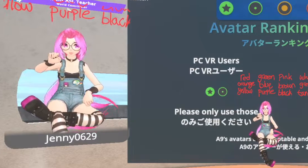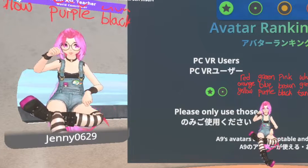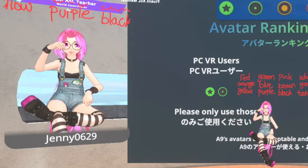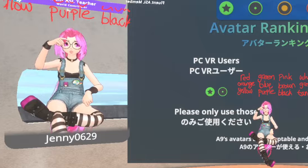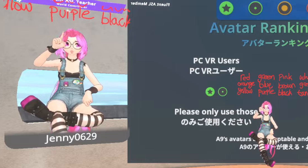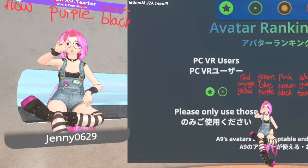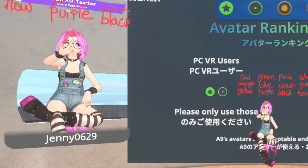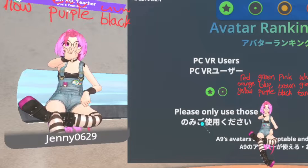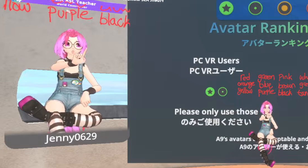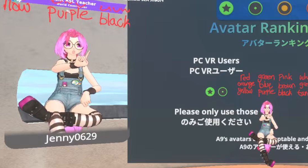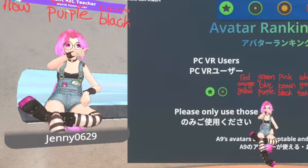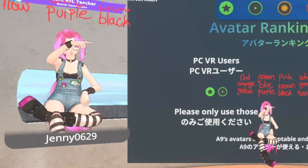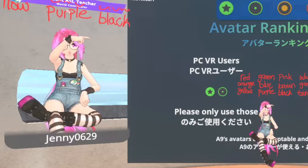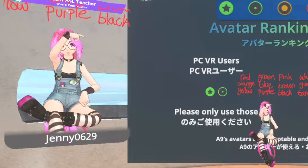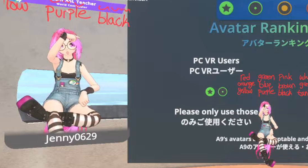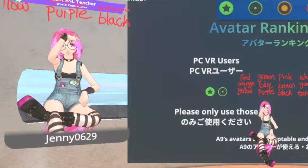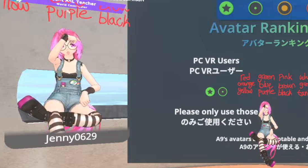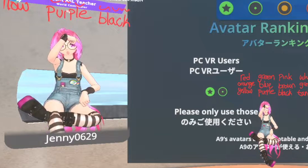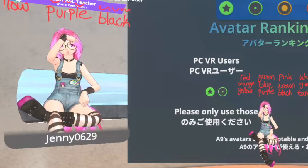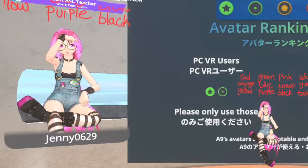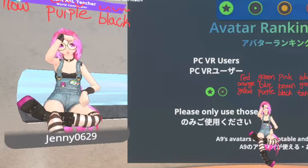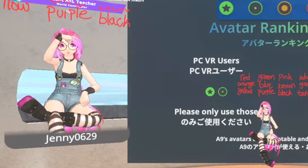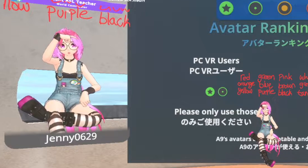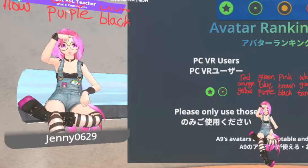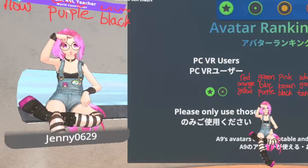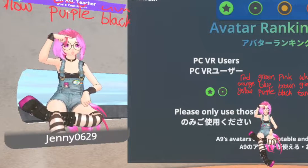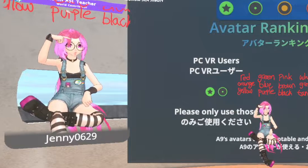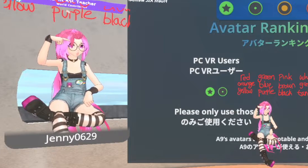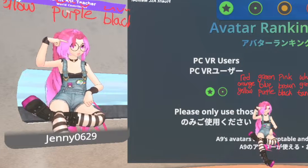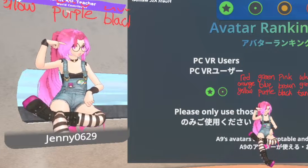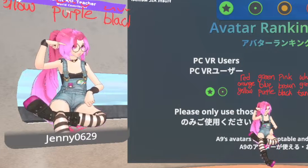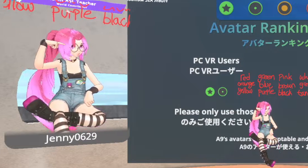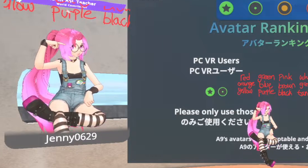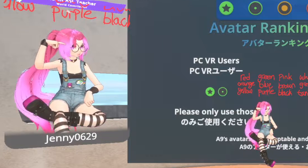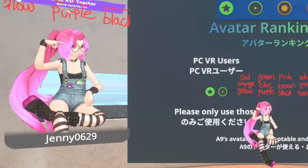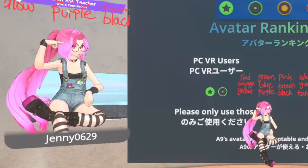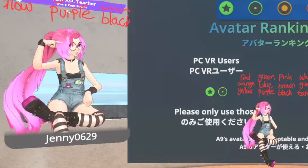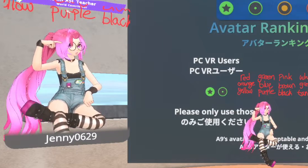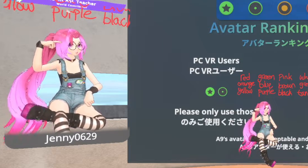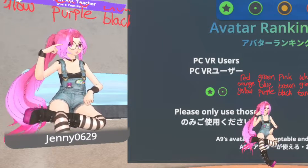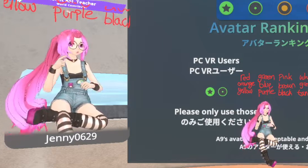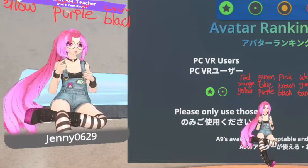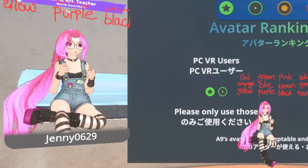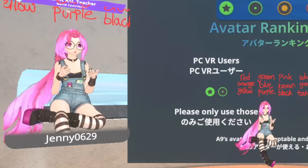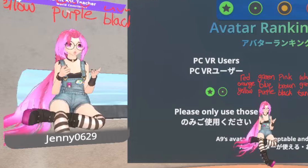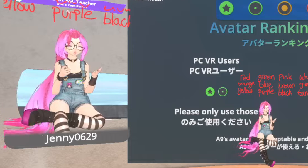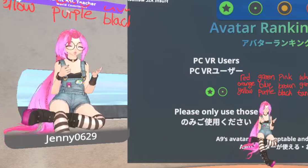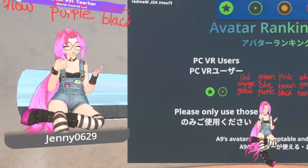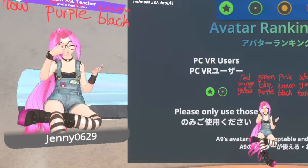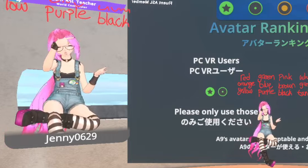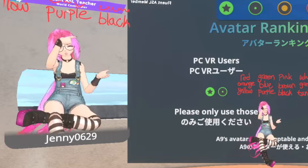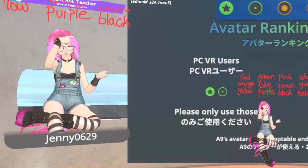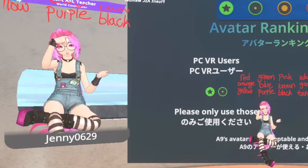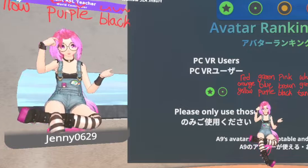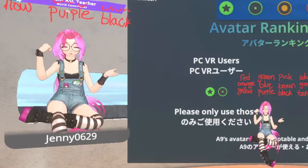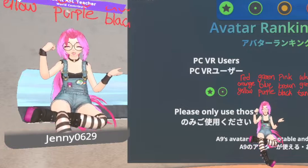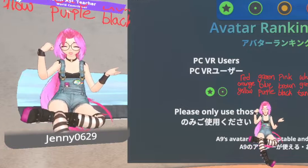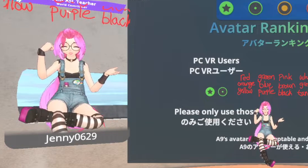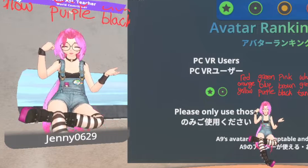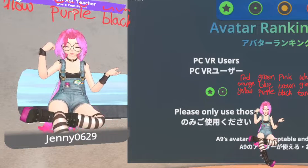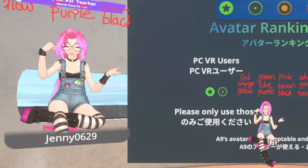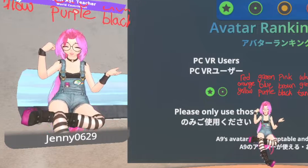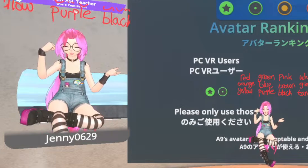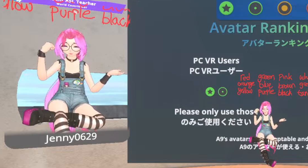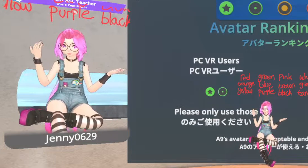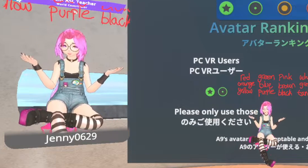not curling my finger. We're just having a pointer finger, pulling it across my head. Because what if